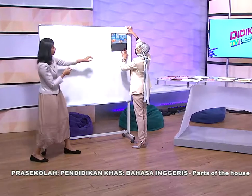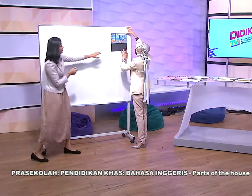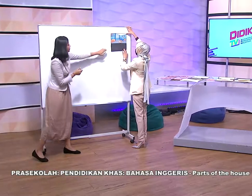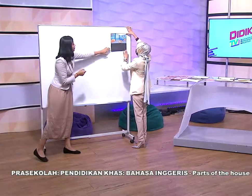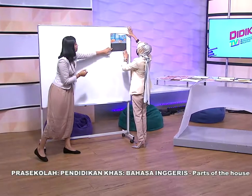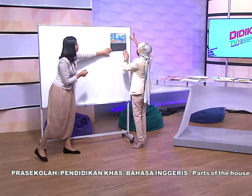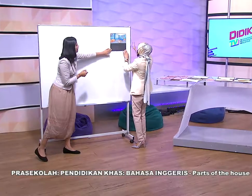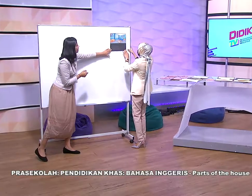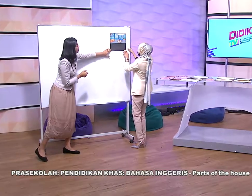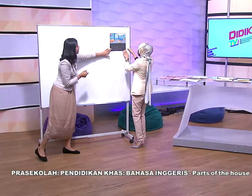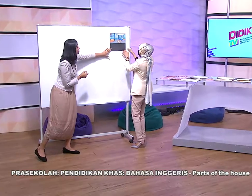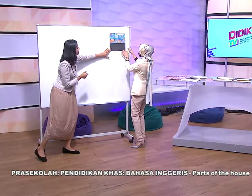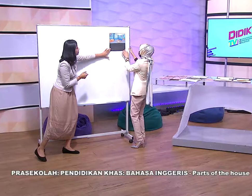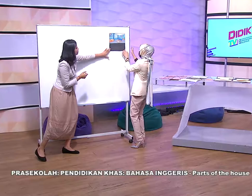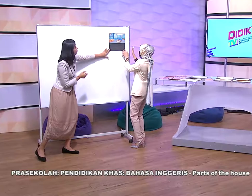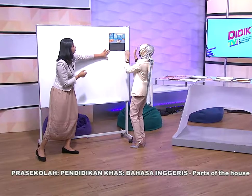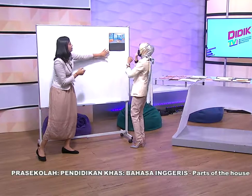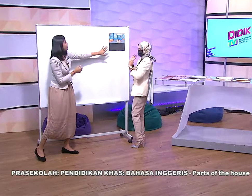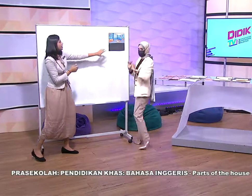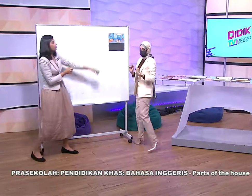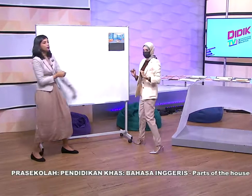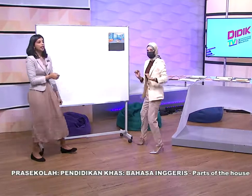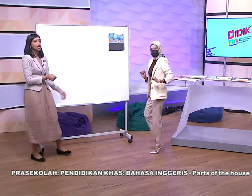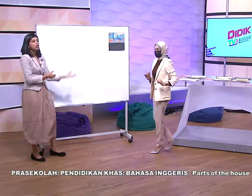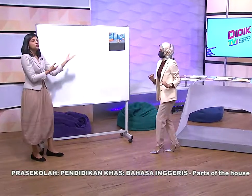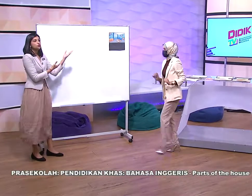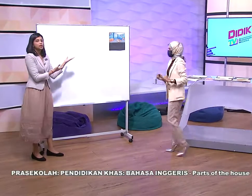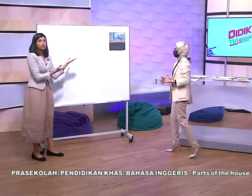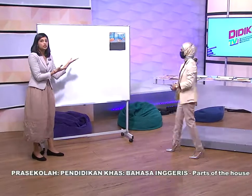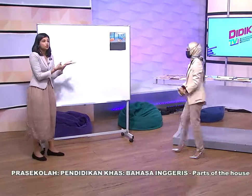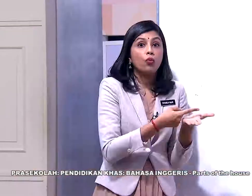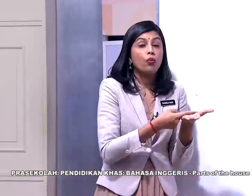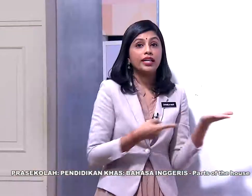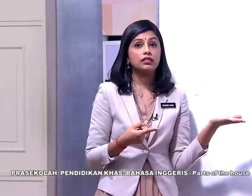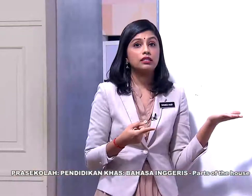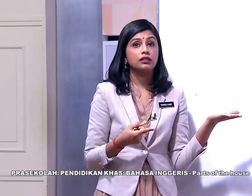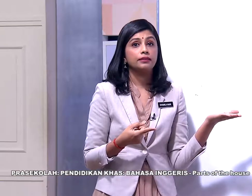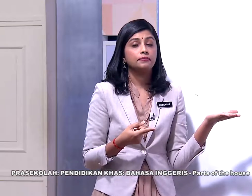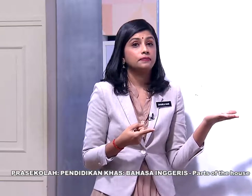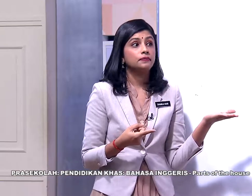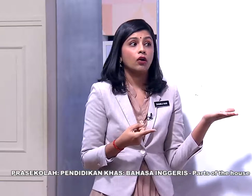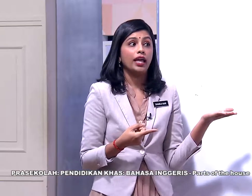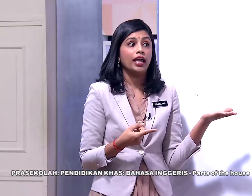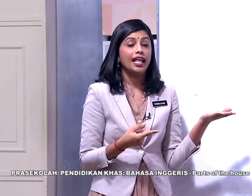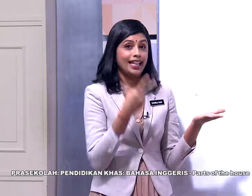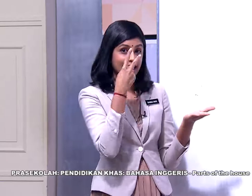okay. Thank you, teacher, for your help. All right. Okay. Mm-hmm. So this is what? Okay. Let's see